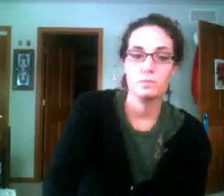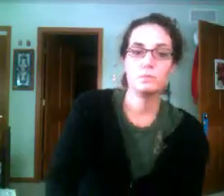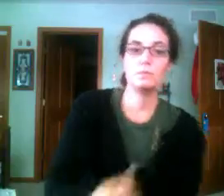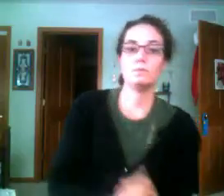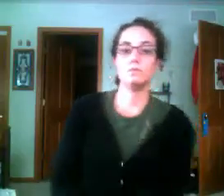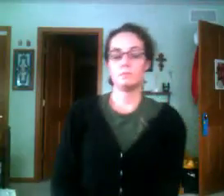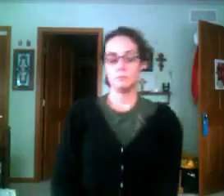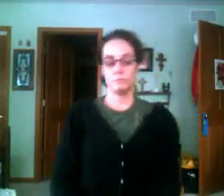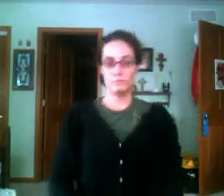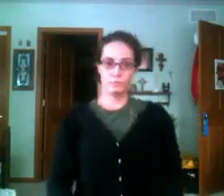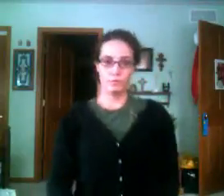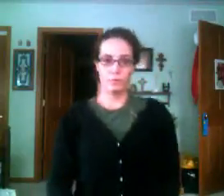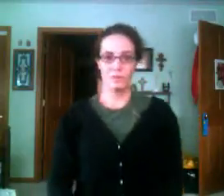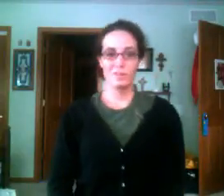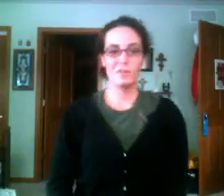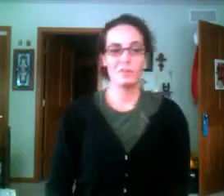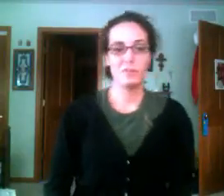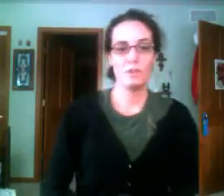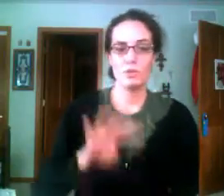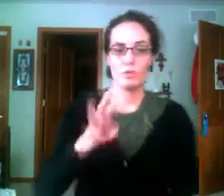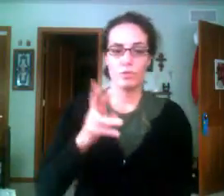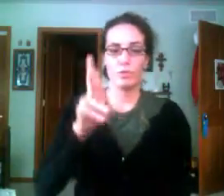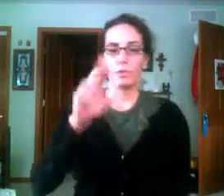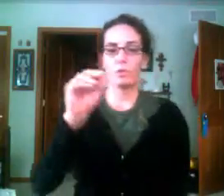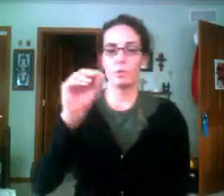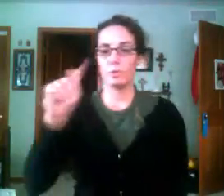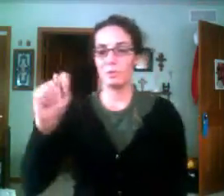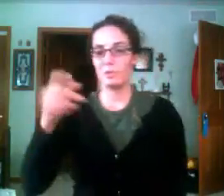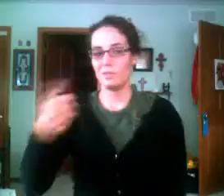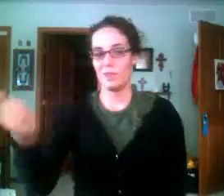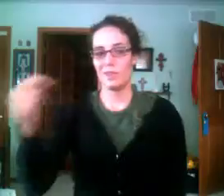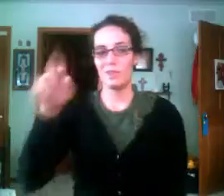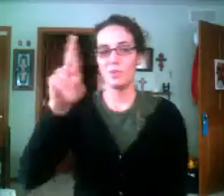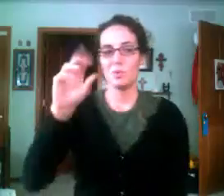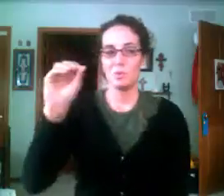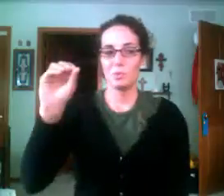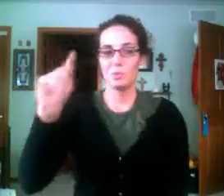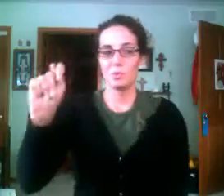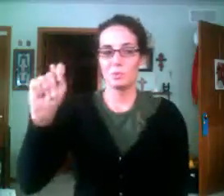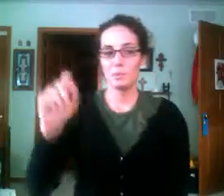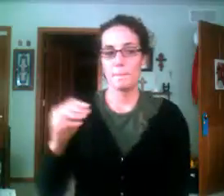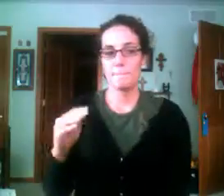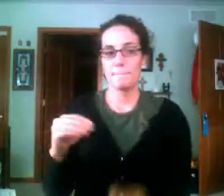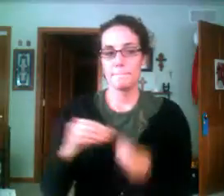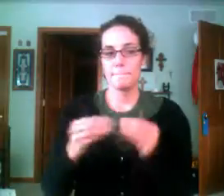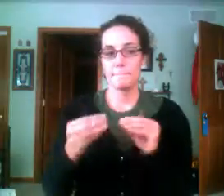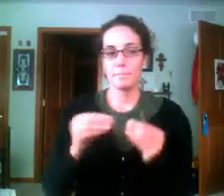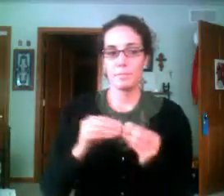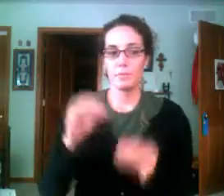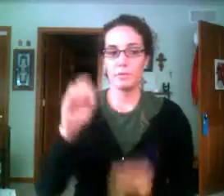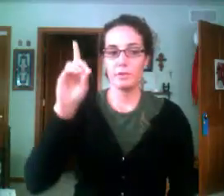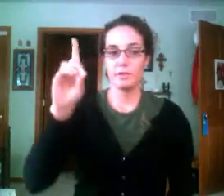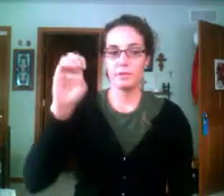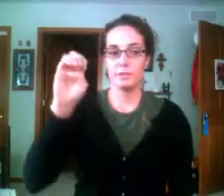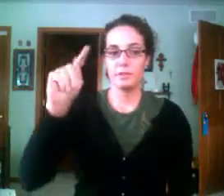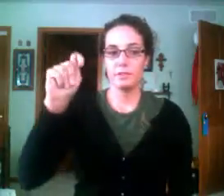numbers, cube roots, fourth roots, any roots you like. For more details on that, you need to go to my notes.